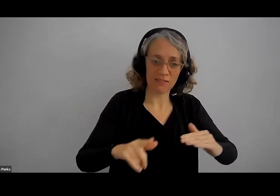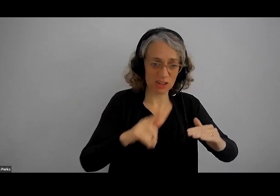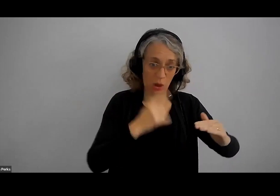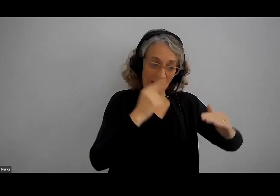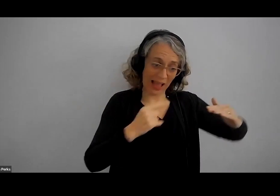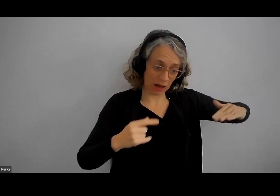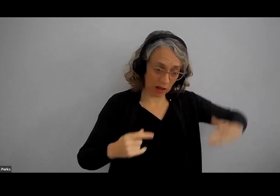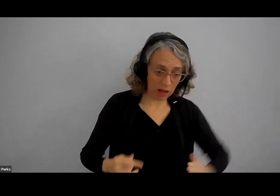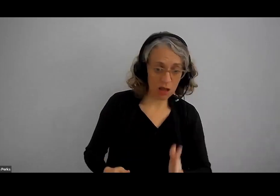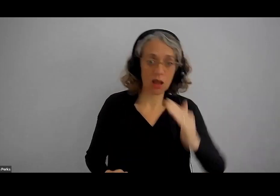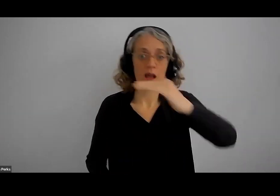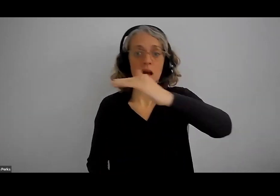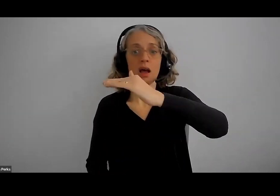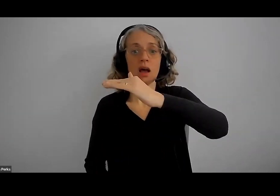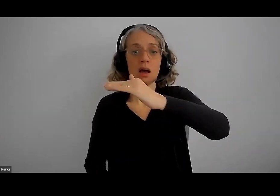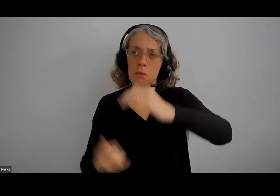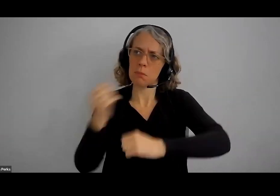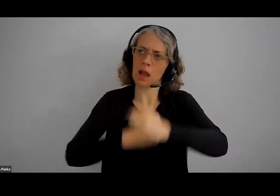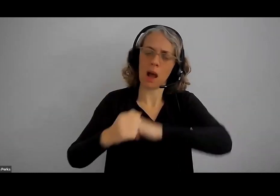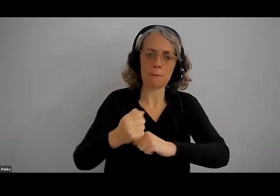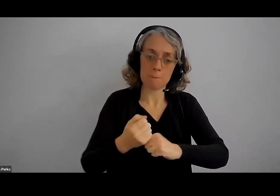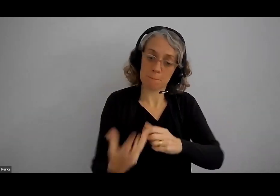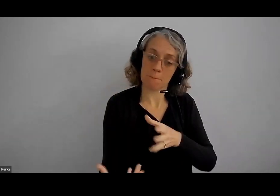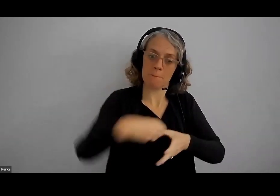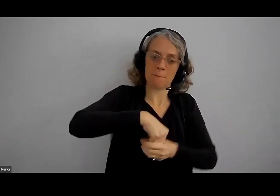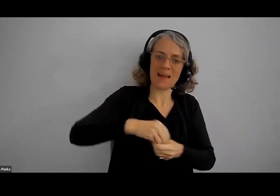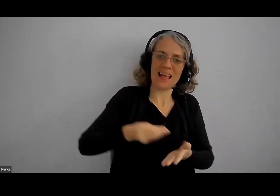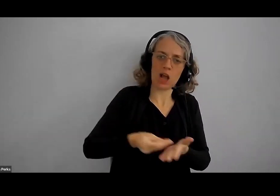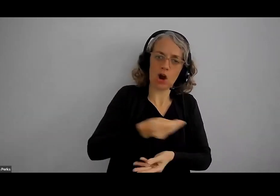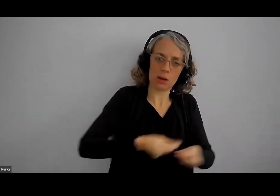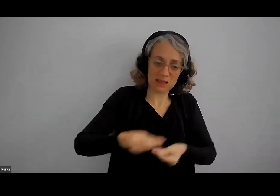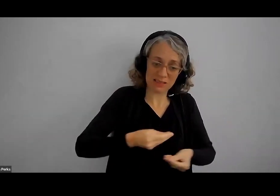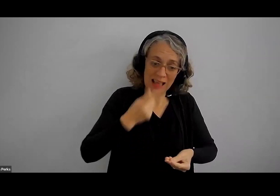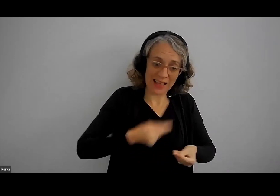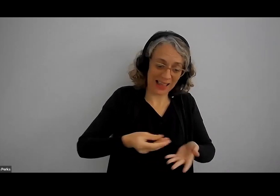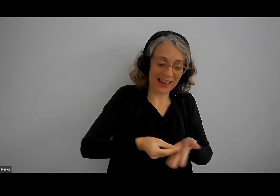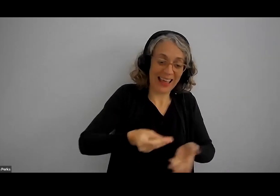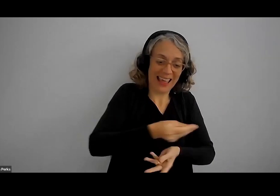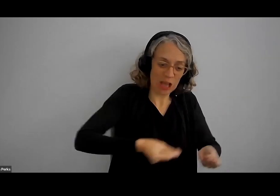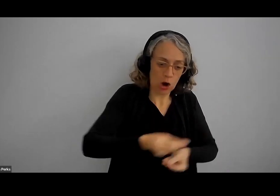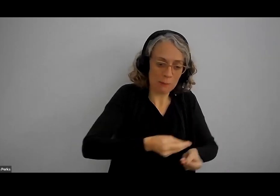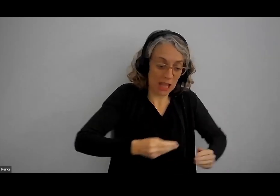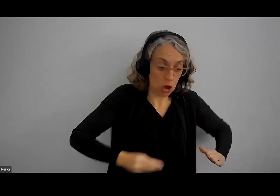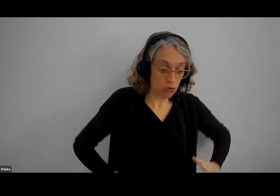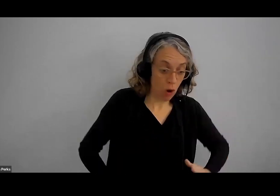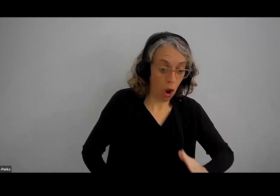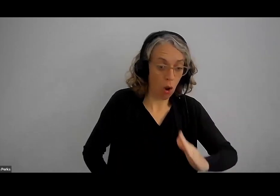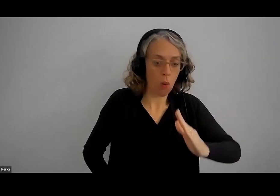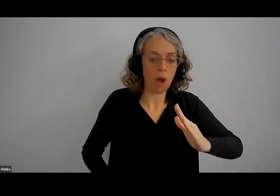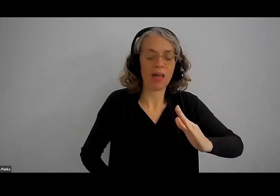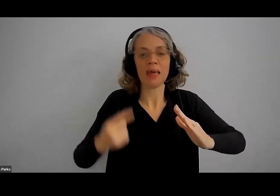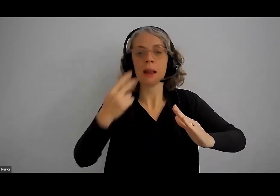shape into our economies? Can we create economies that grow and then grow up and mature and